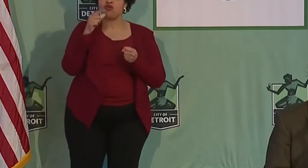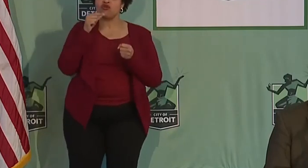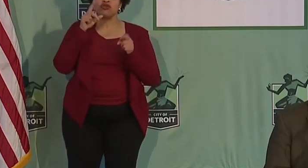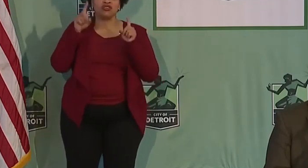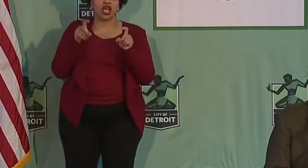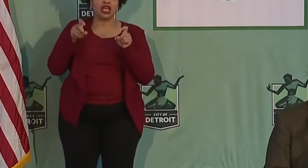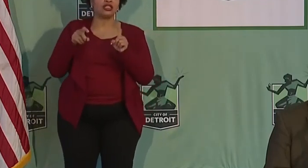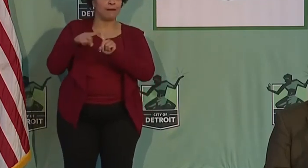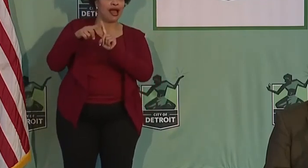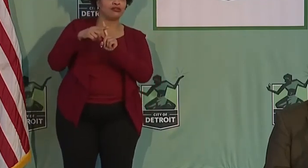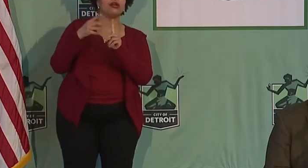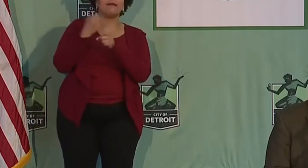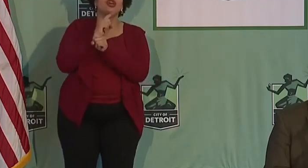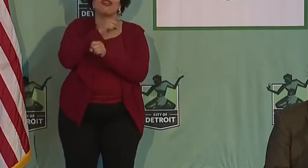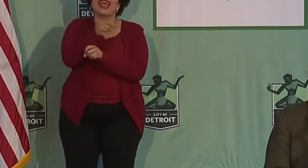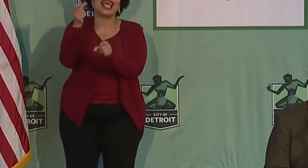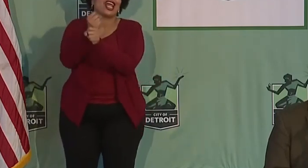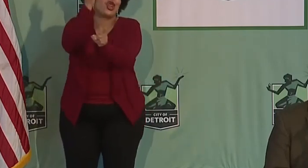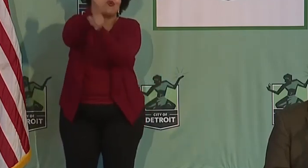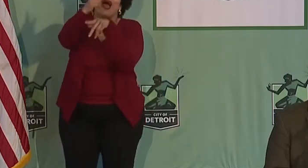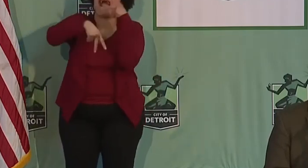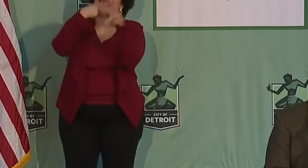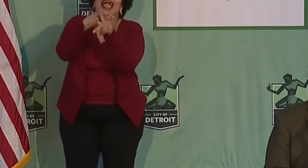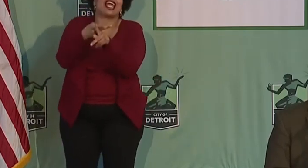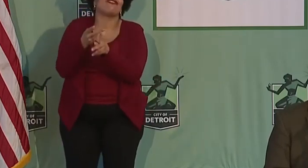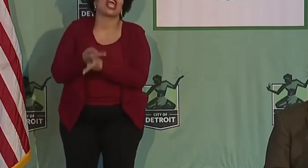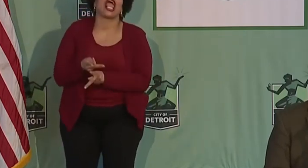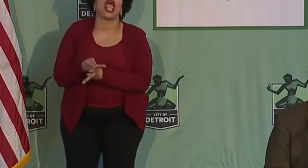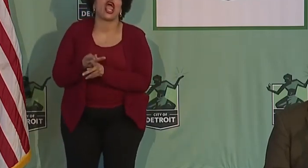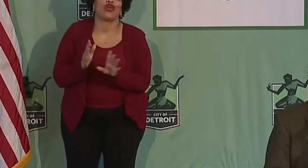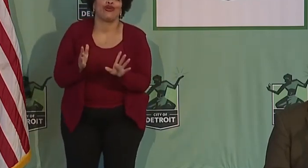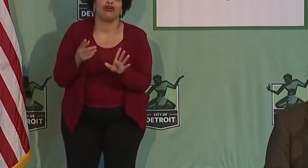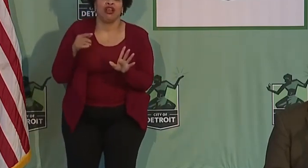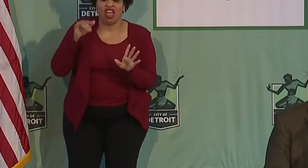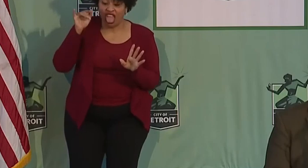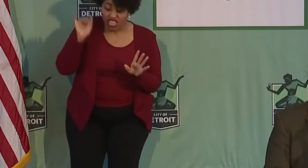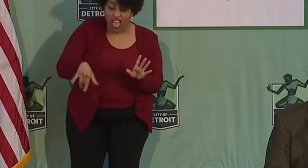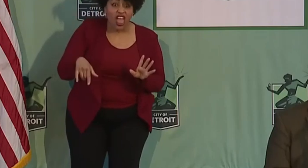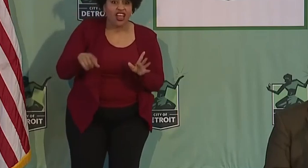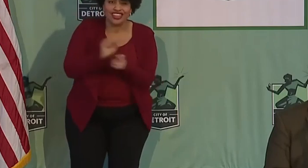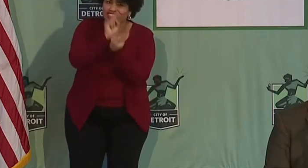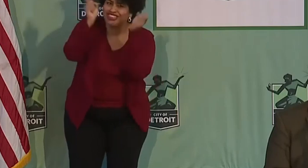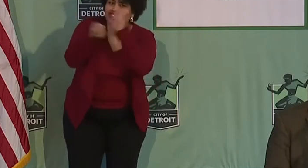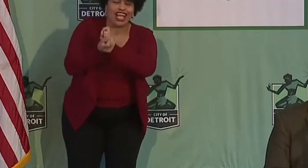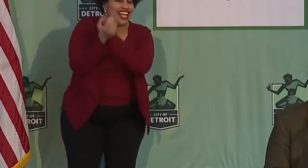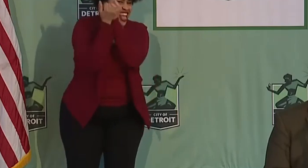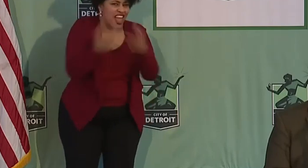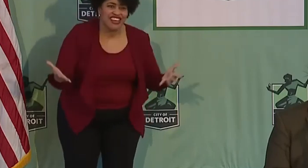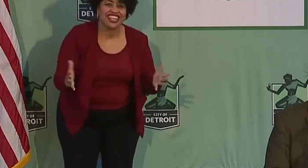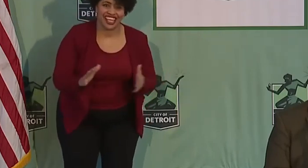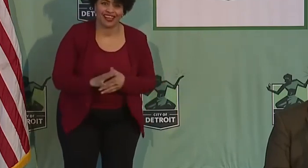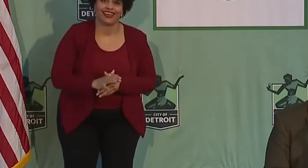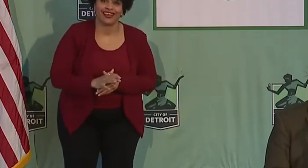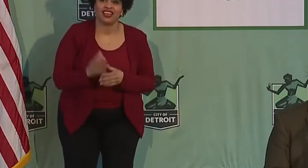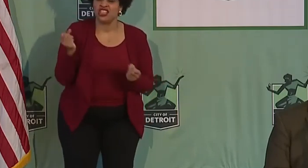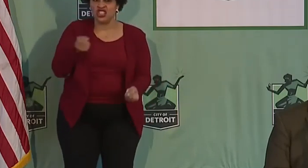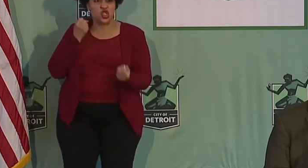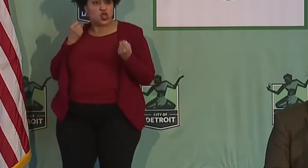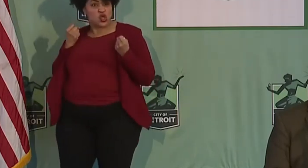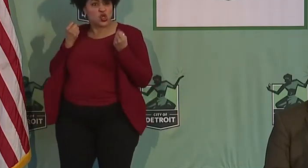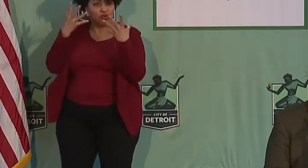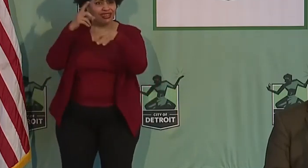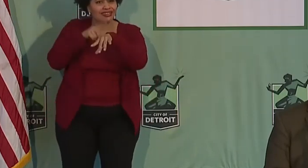make sure they get the right care. This is the game changer we have been waiting for. Too many times,